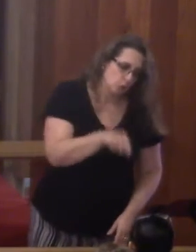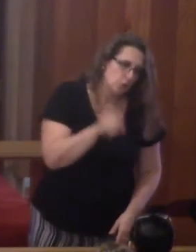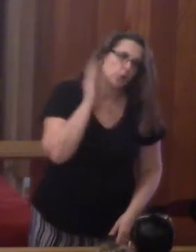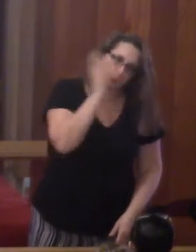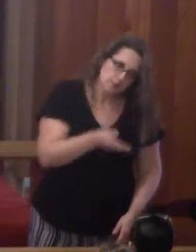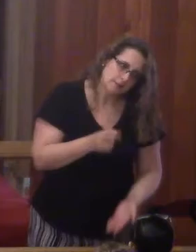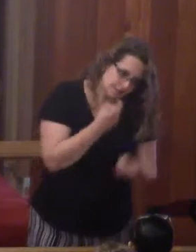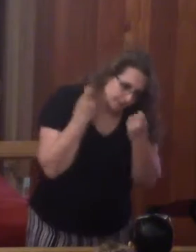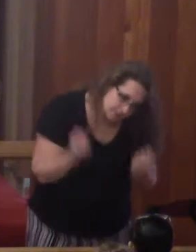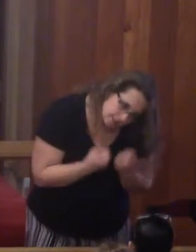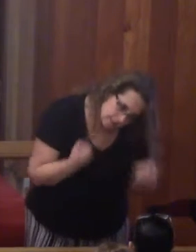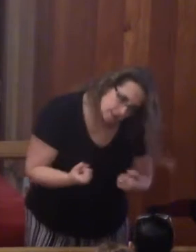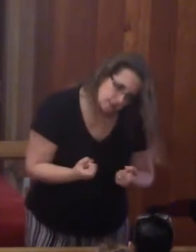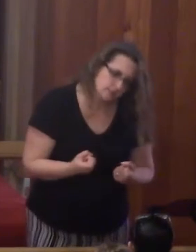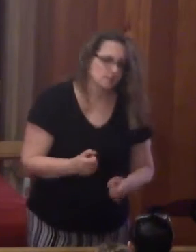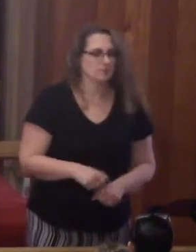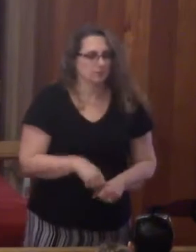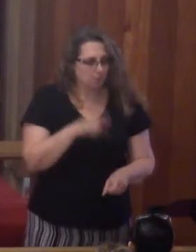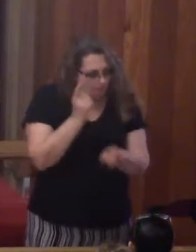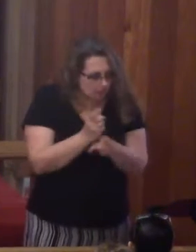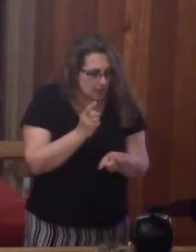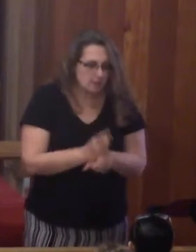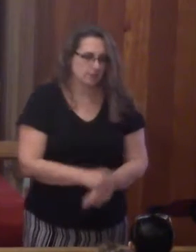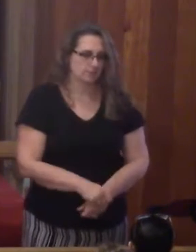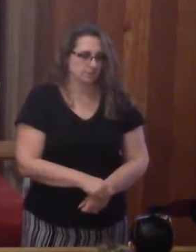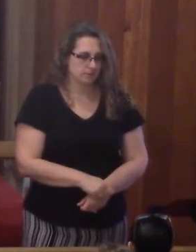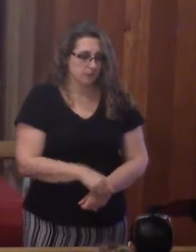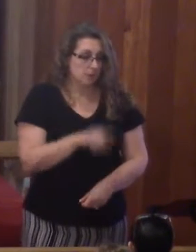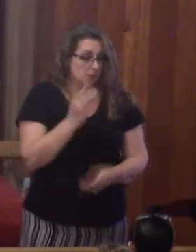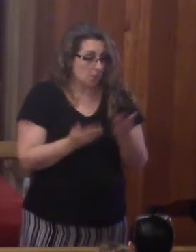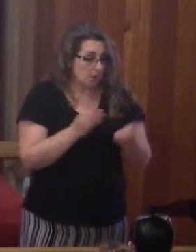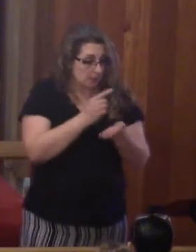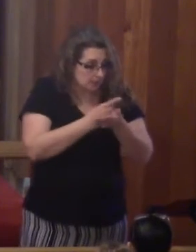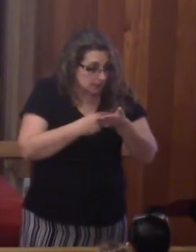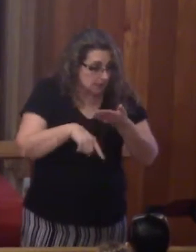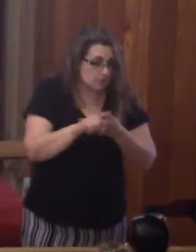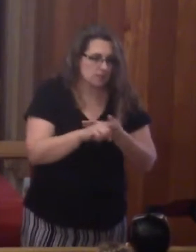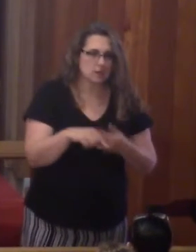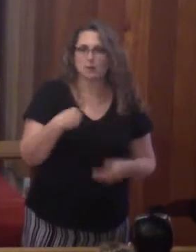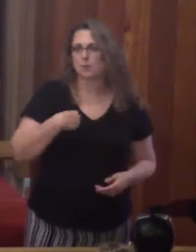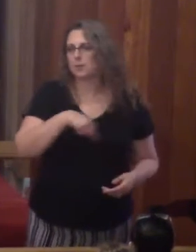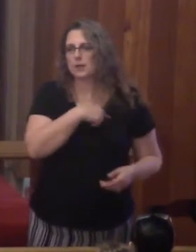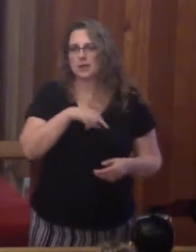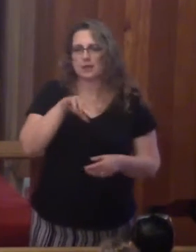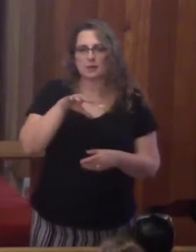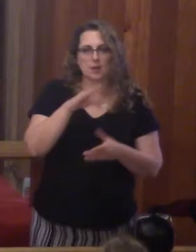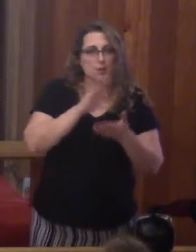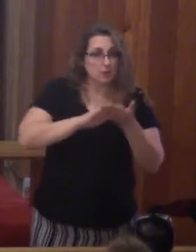sin. You're gonna misuse the absolution. So I think next week let's just cut it out.